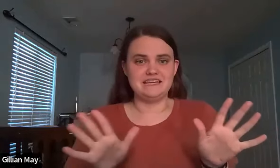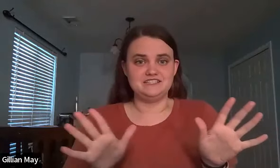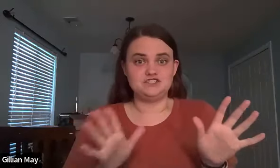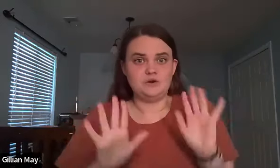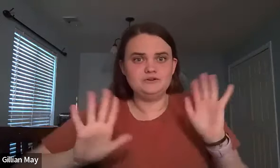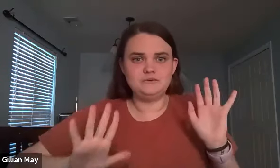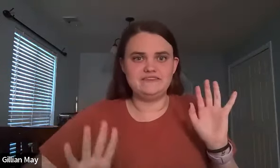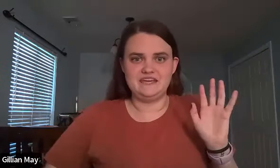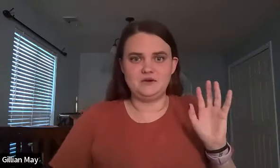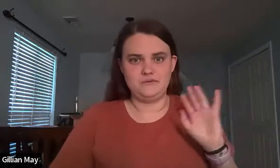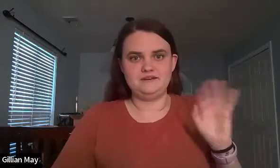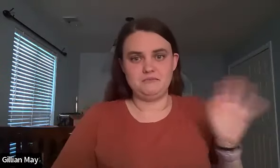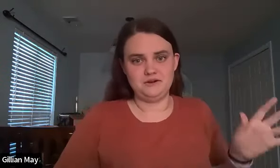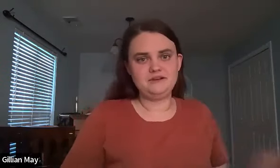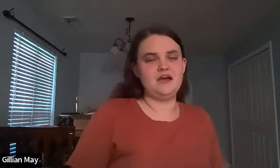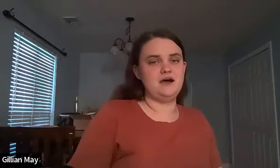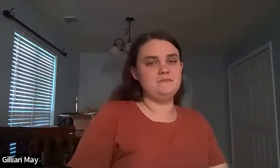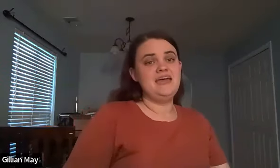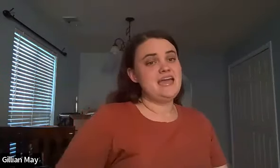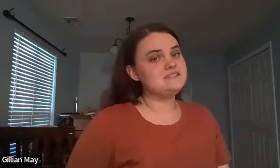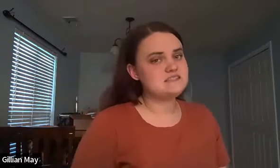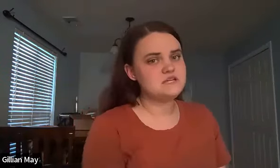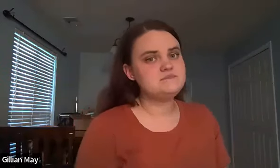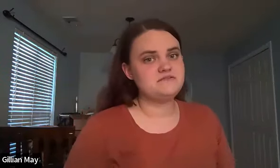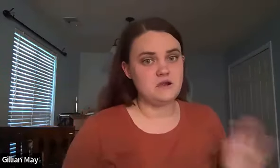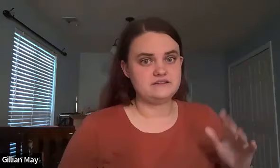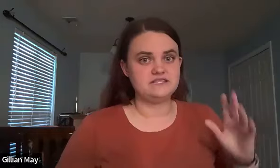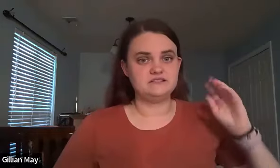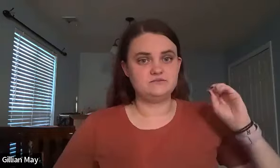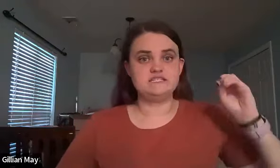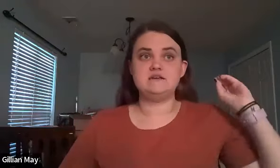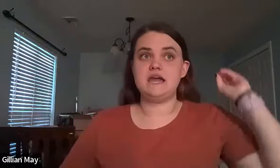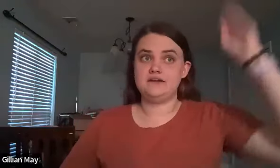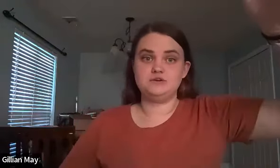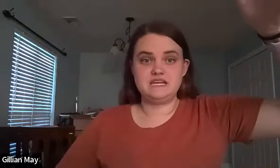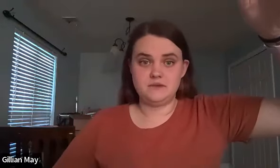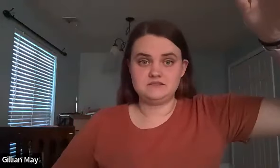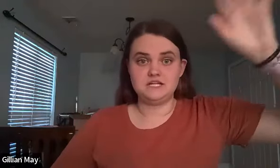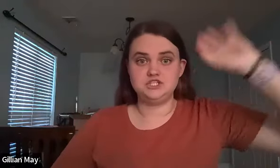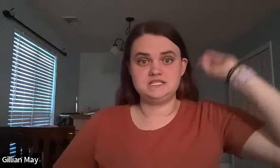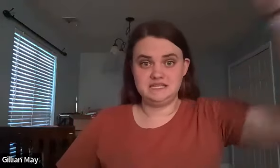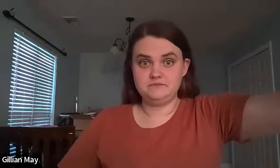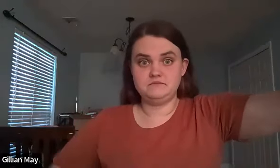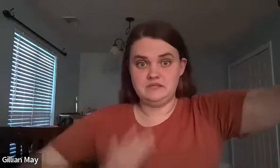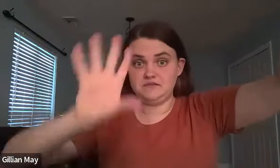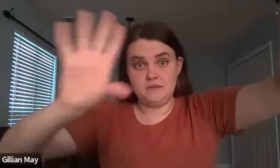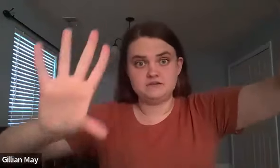like startled when they hear a random bark. And sometimes if they are acting really silly, I have to go take them outside just to get them